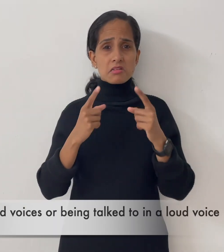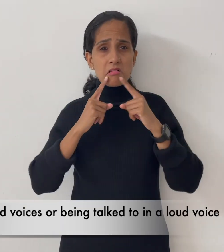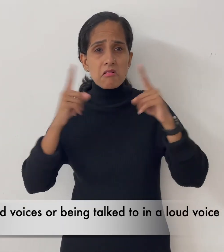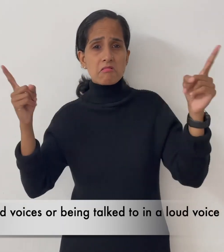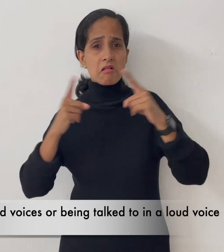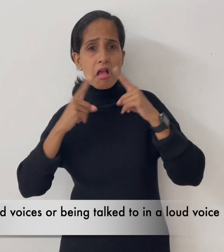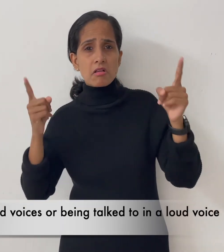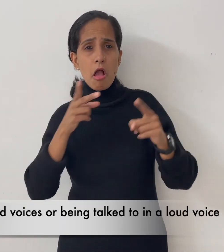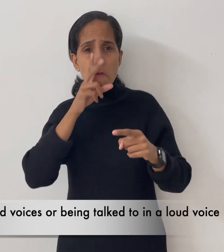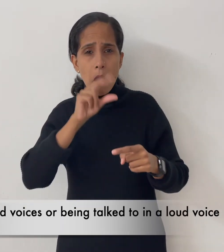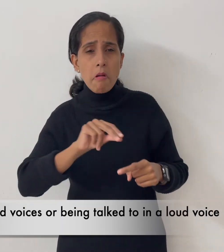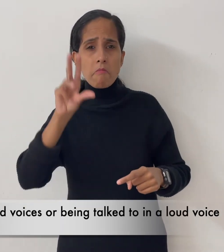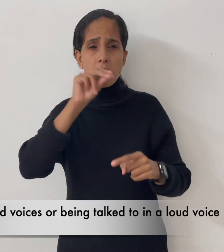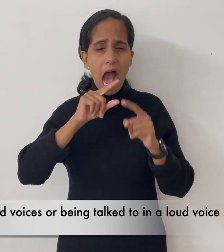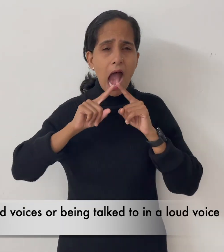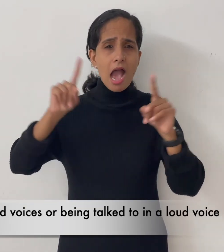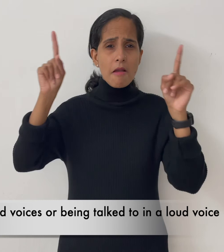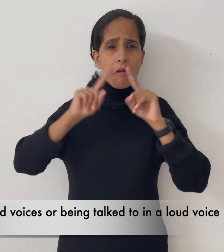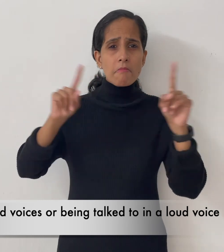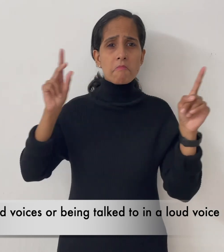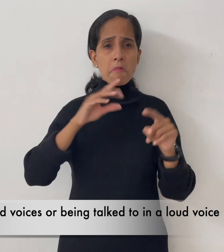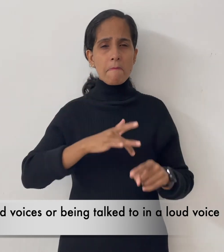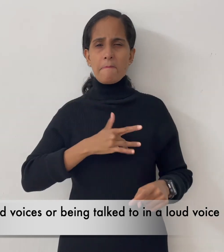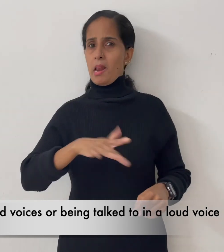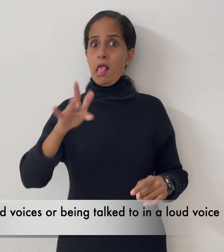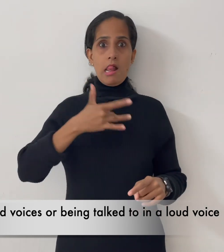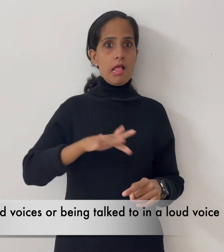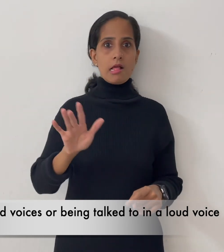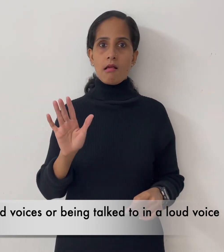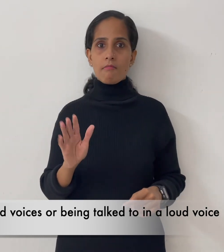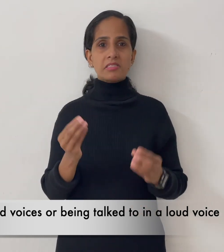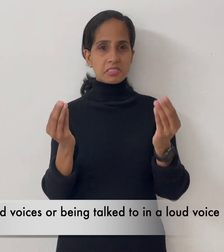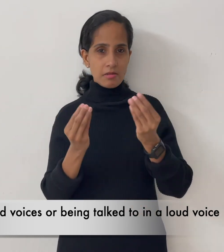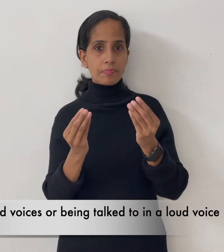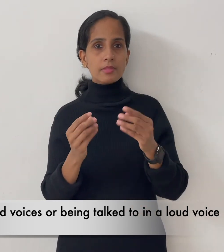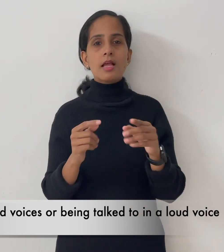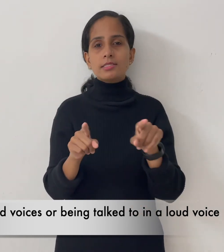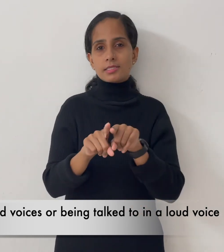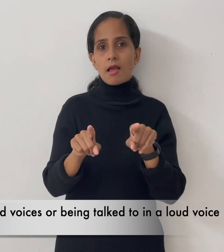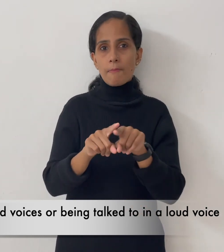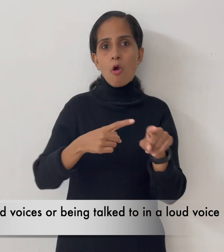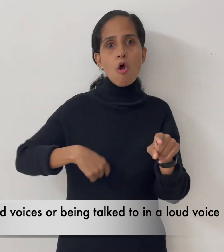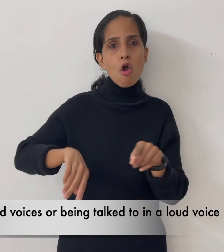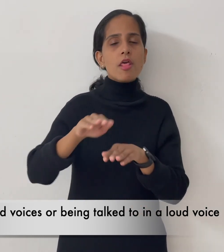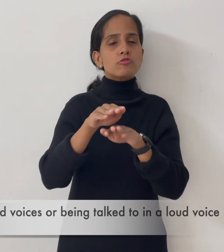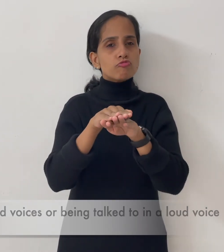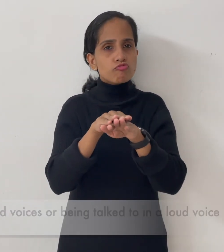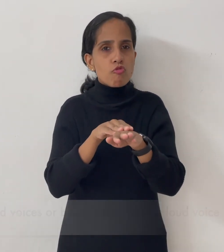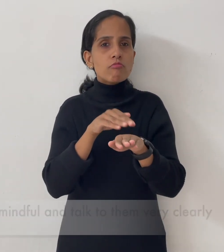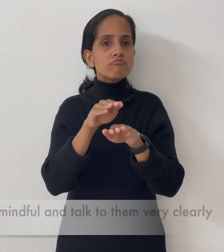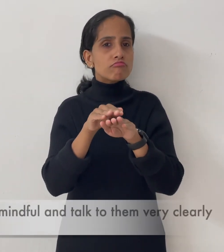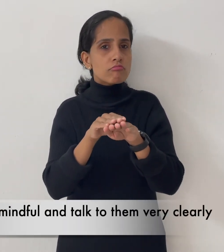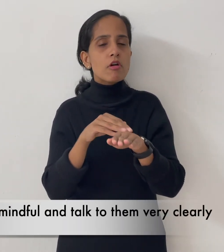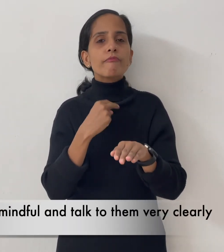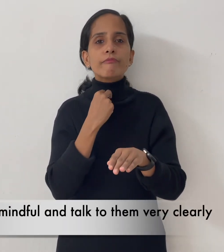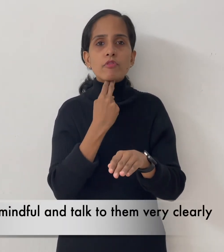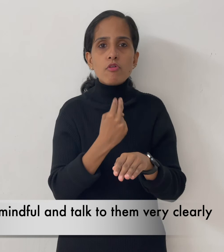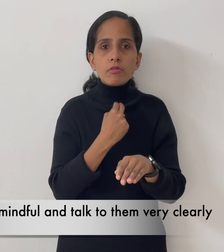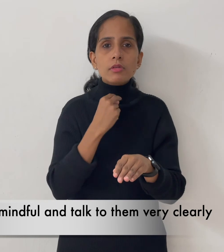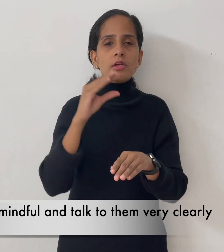Some may not like loud voices or being talked to in a loud voice. So we need to be mindful and